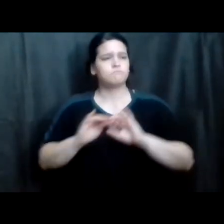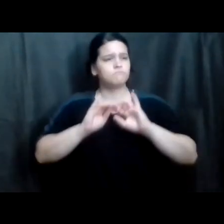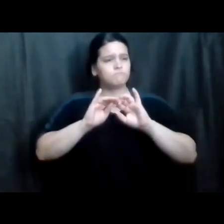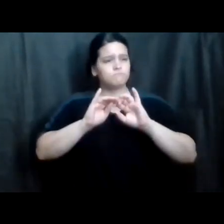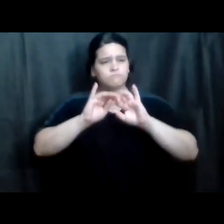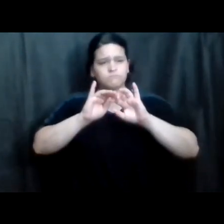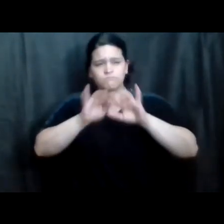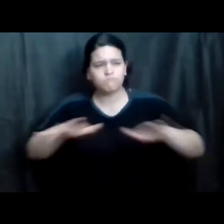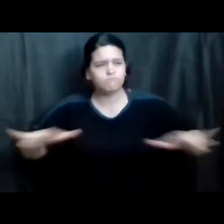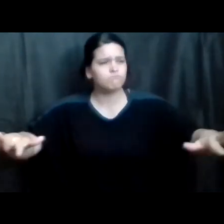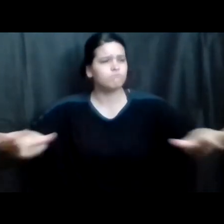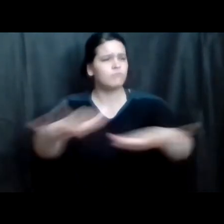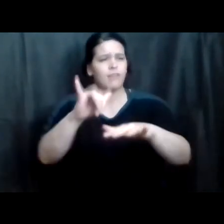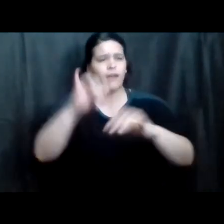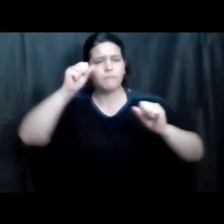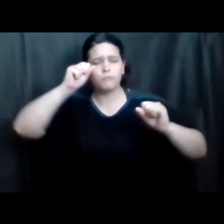incredible